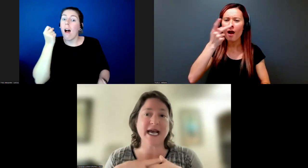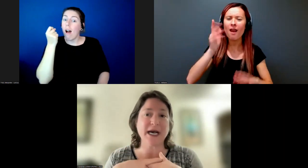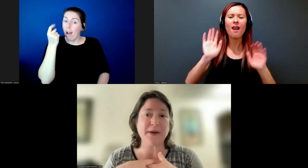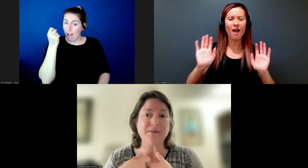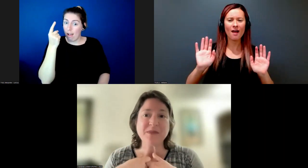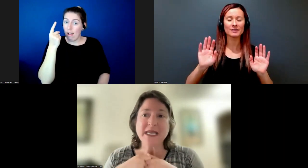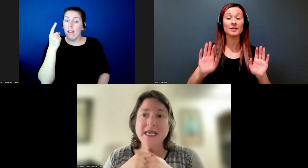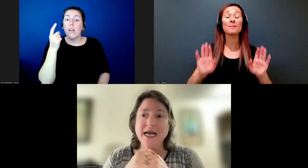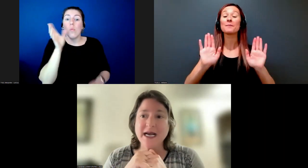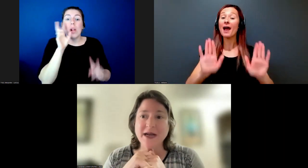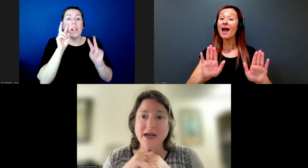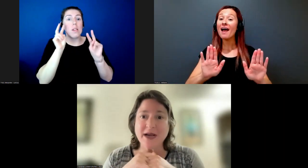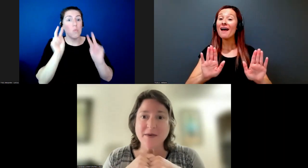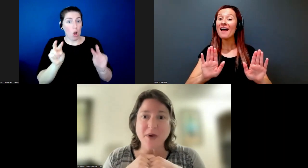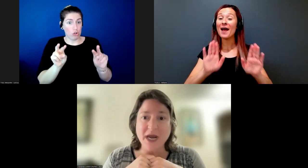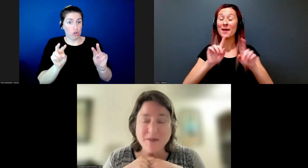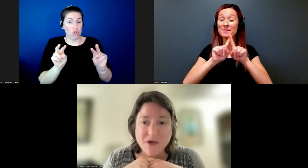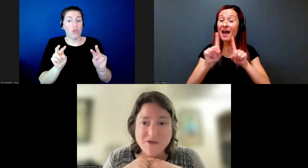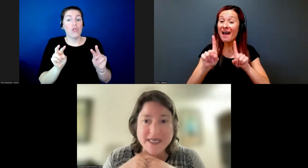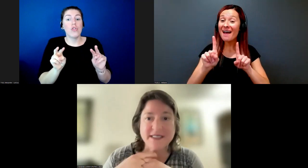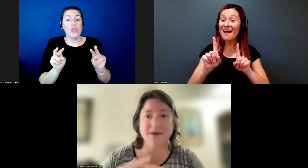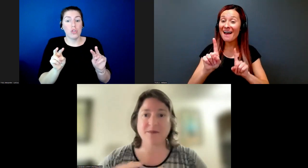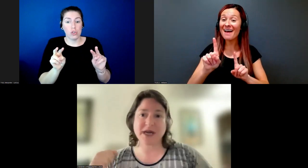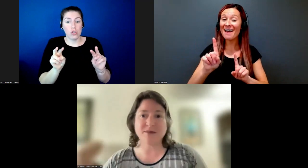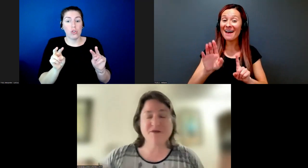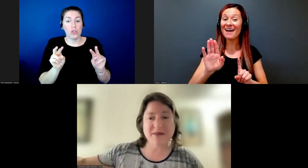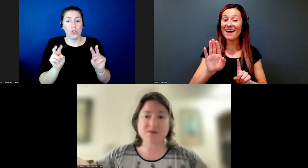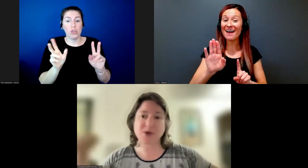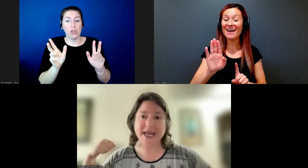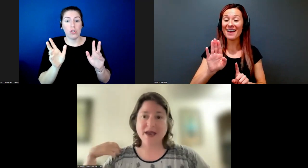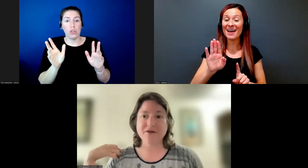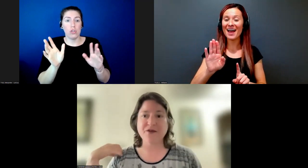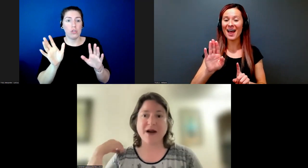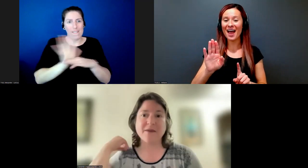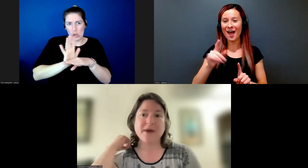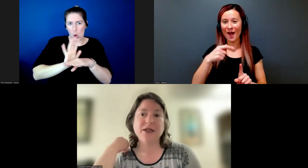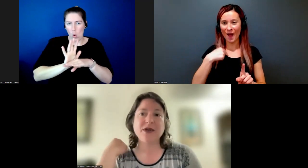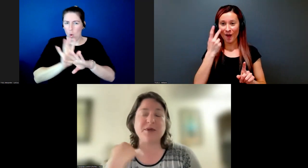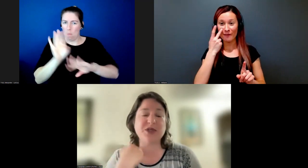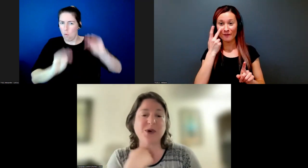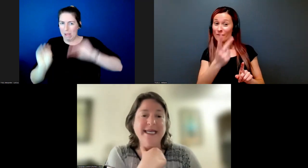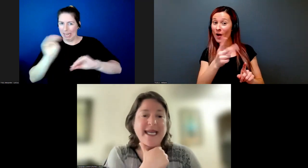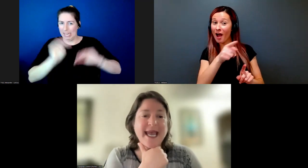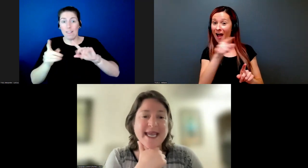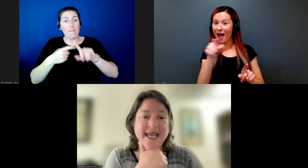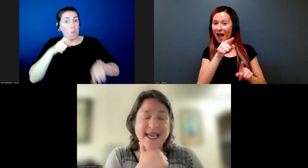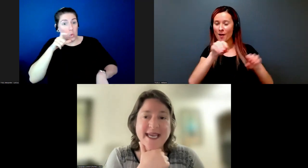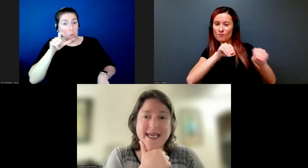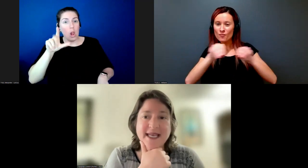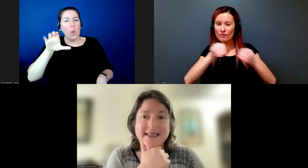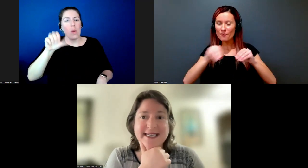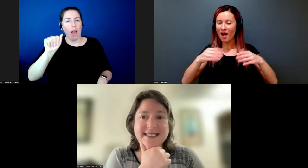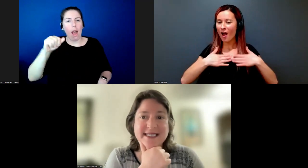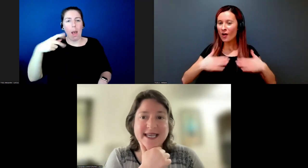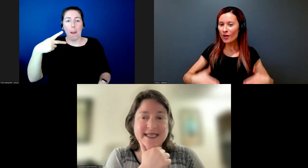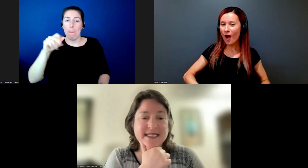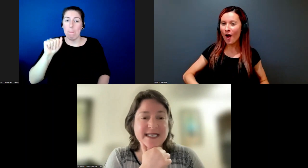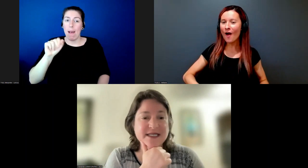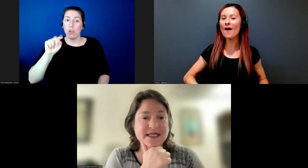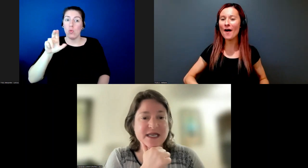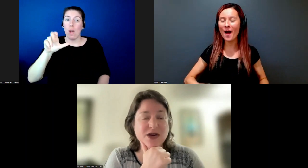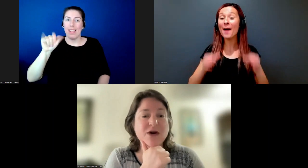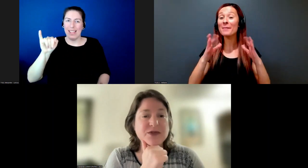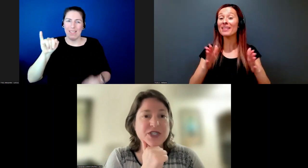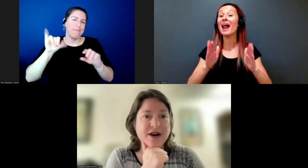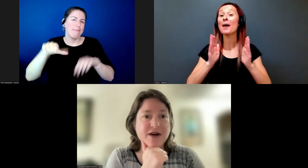watching a body movement break from Luca Patuelli, aka Lazy Legs. He